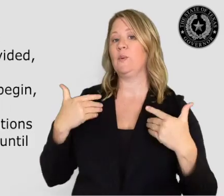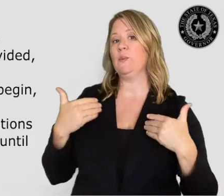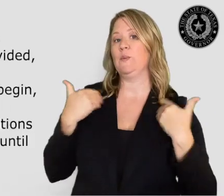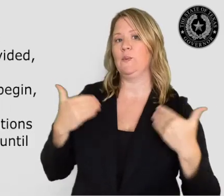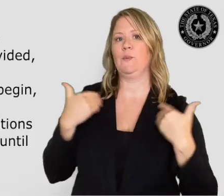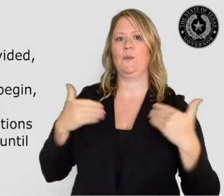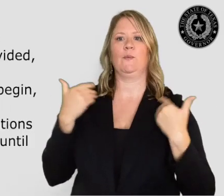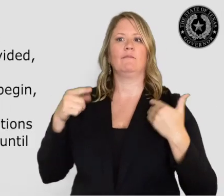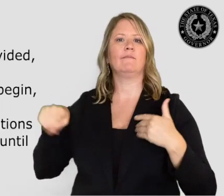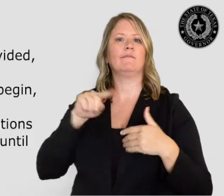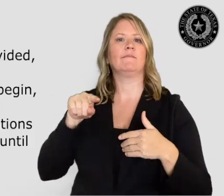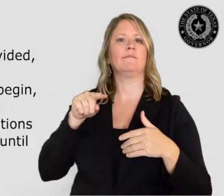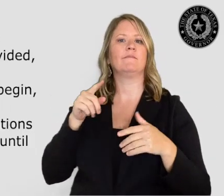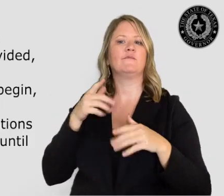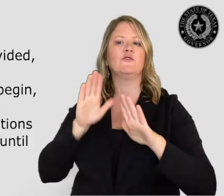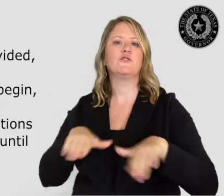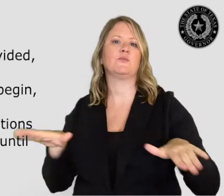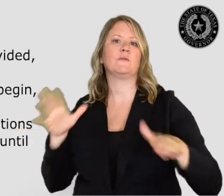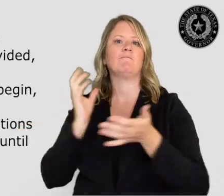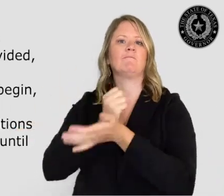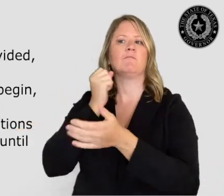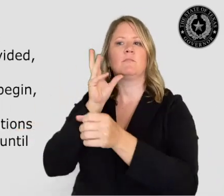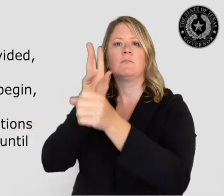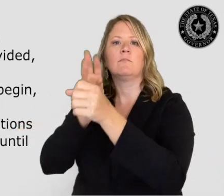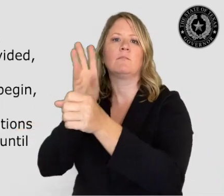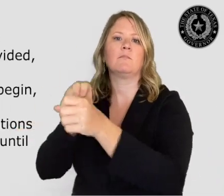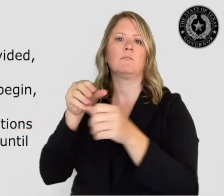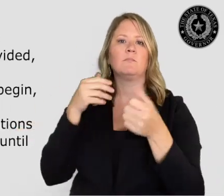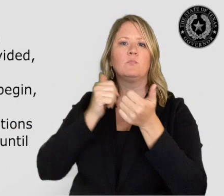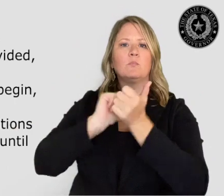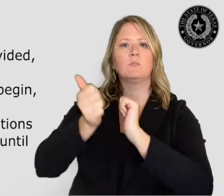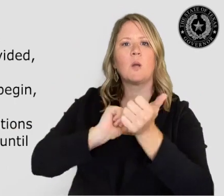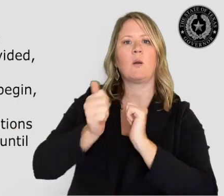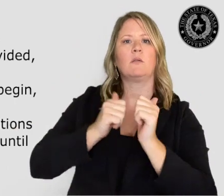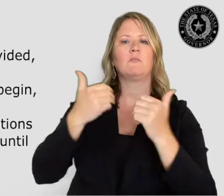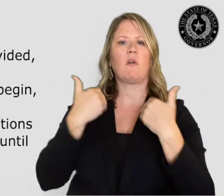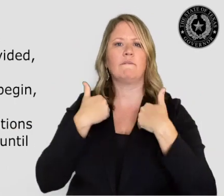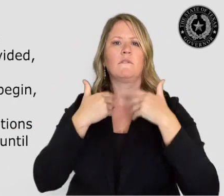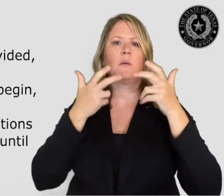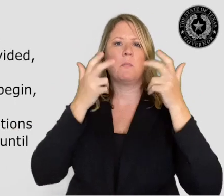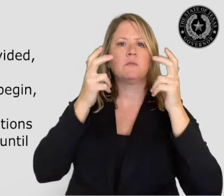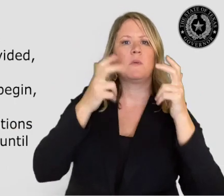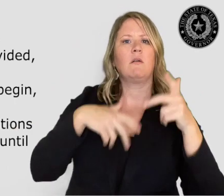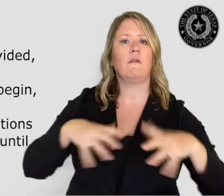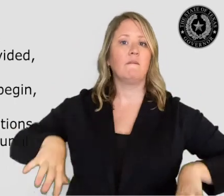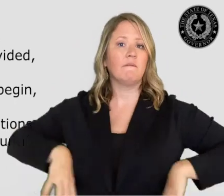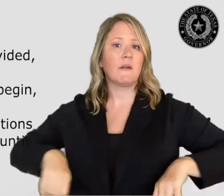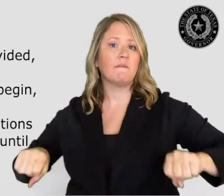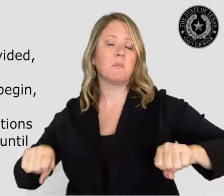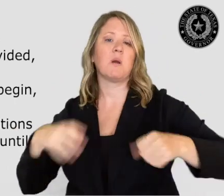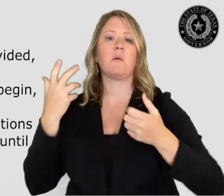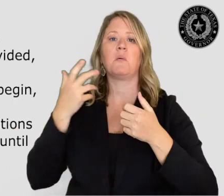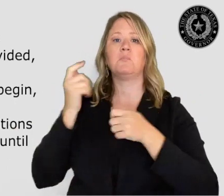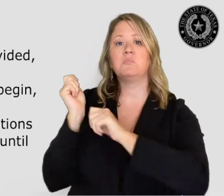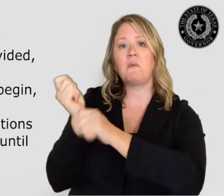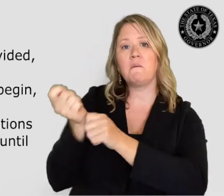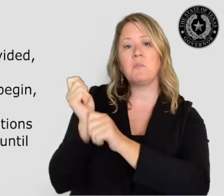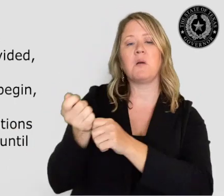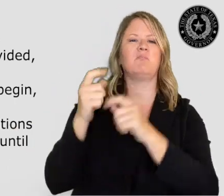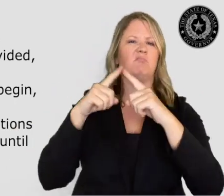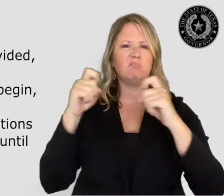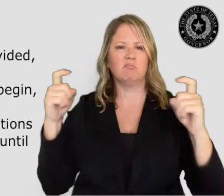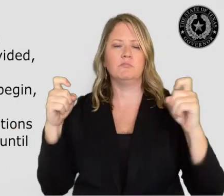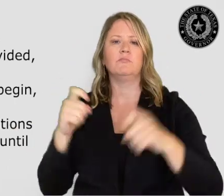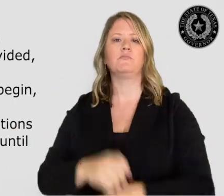Youth sports programs, provided, however, that practices may begin, but games and similar competitions may